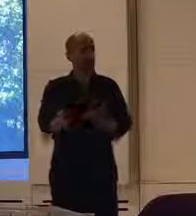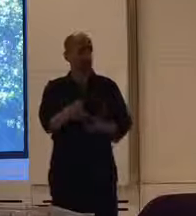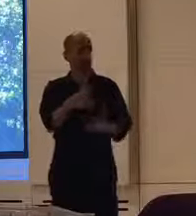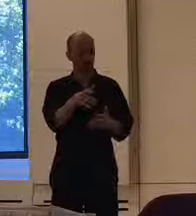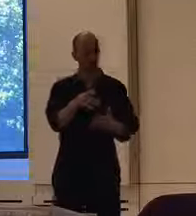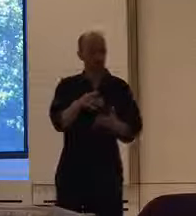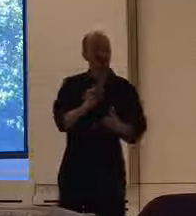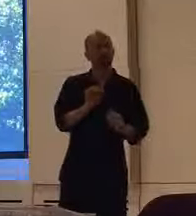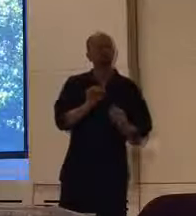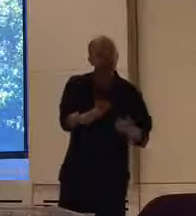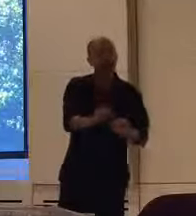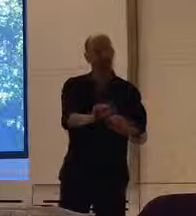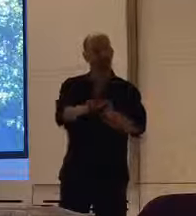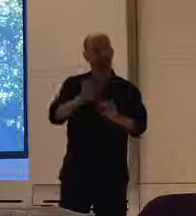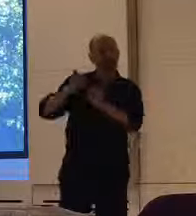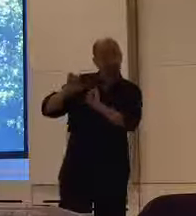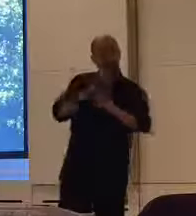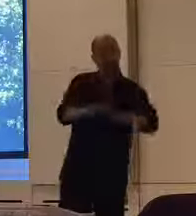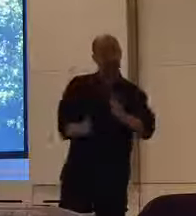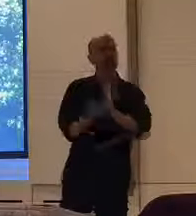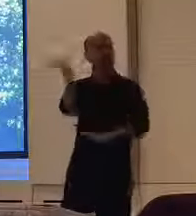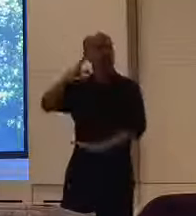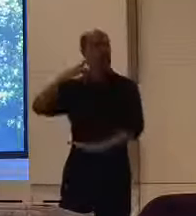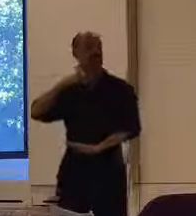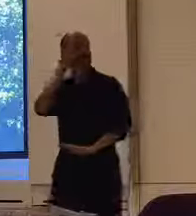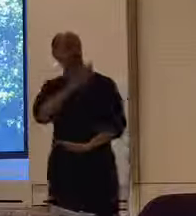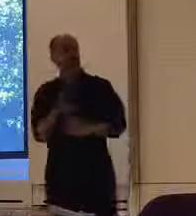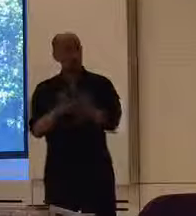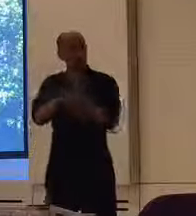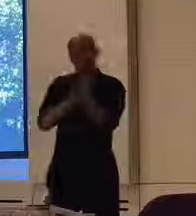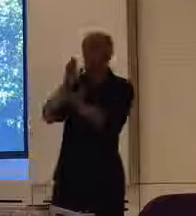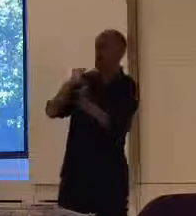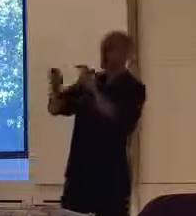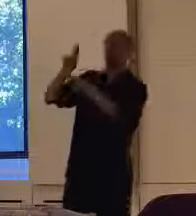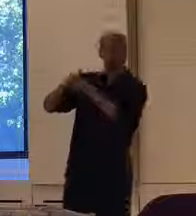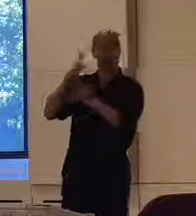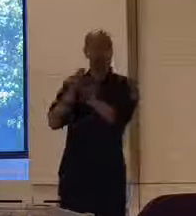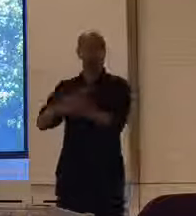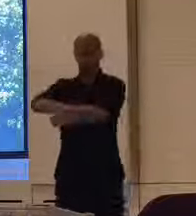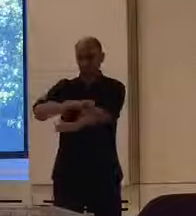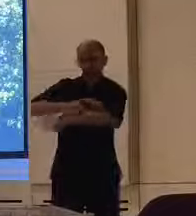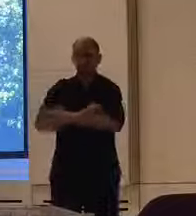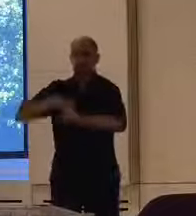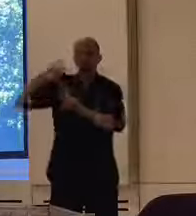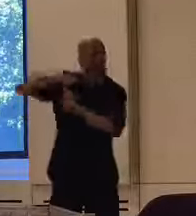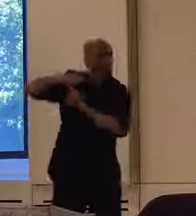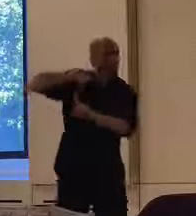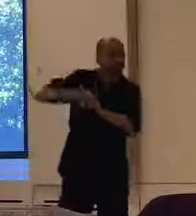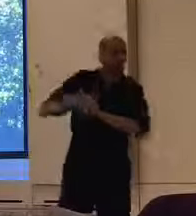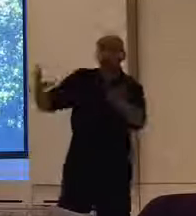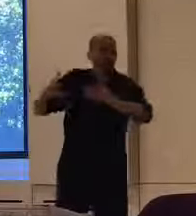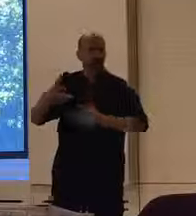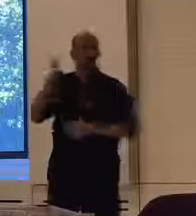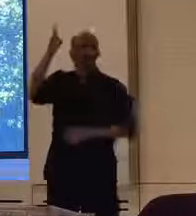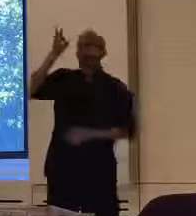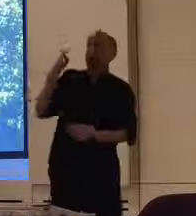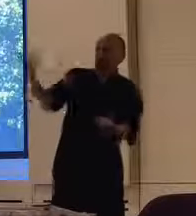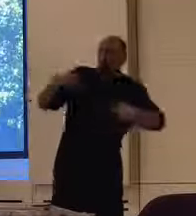that they had a poor attitude, that they thought it meant if their children were going to a deaf school, then it would be all